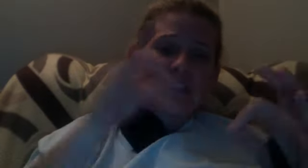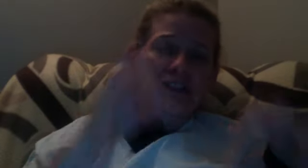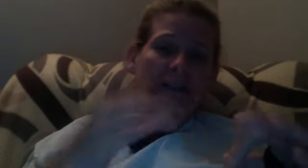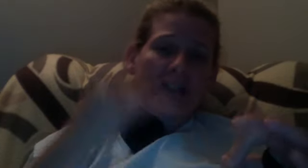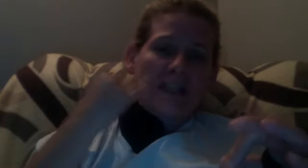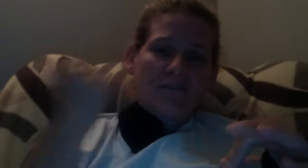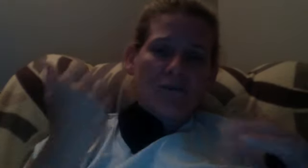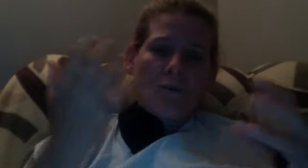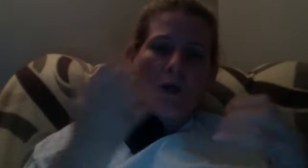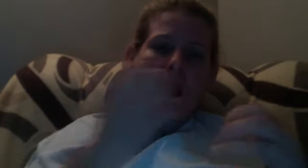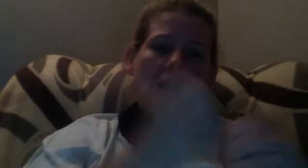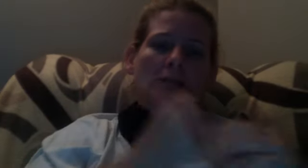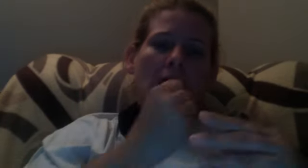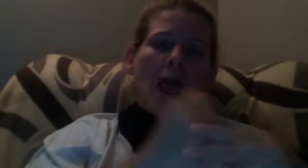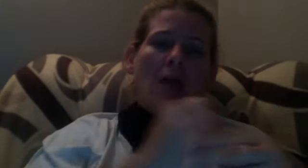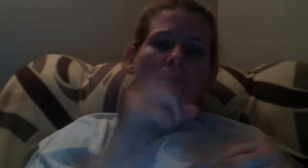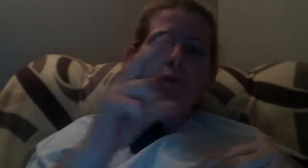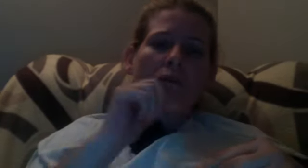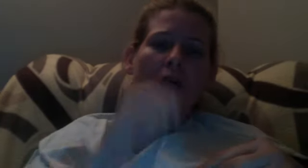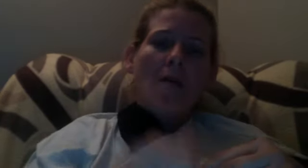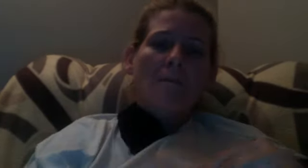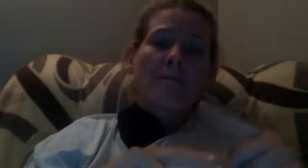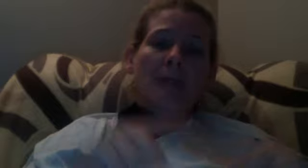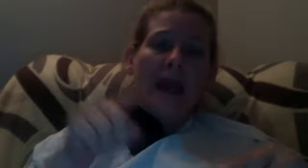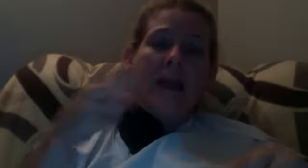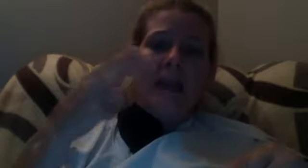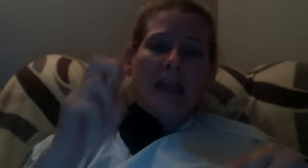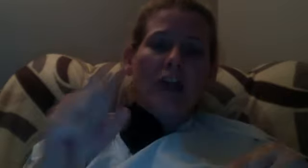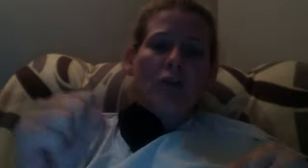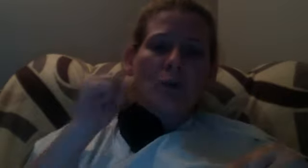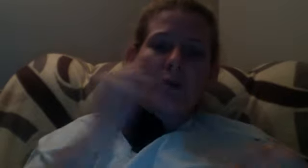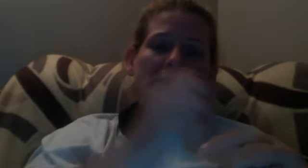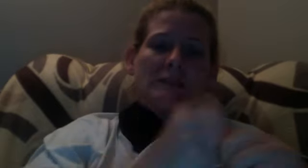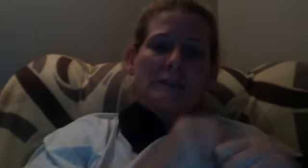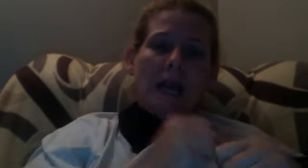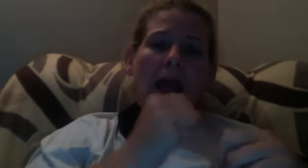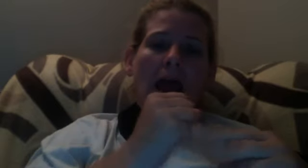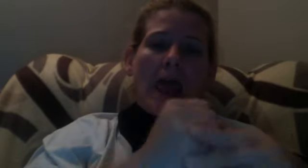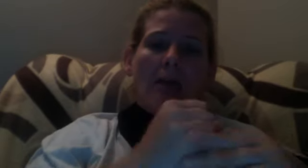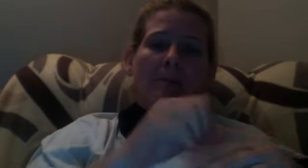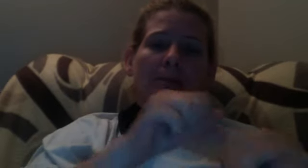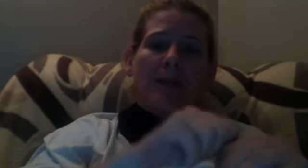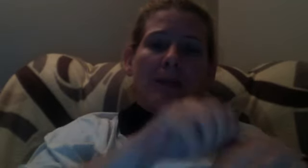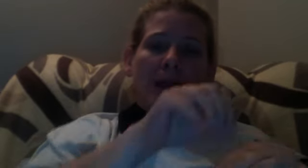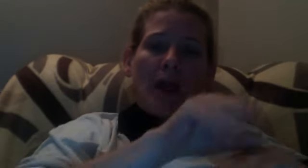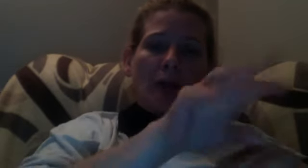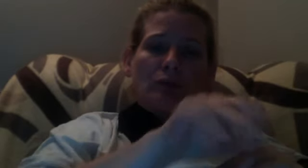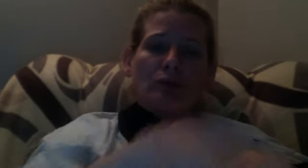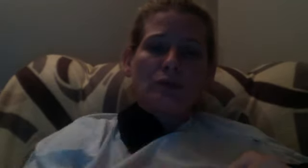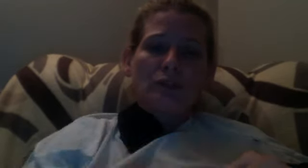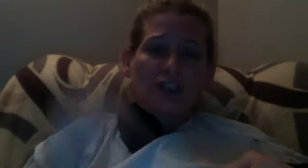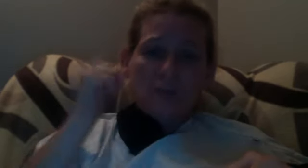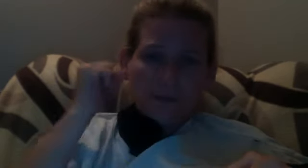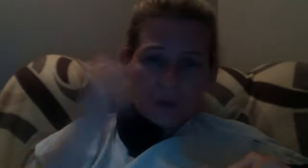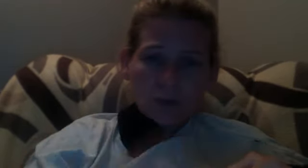that for $50, I think that's a good $45 loss. The motor's in the car, Dave. You wouldn't pay $50 for this with a motor? I'll be